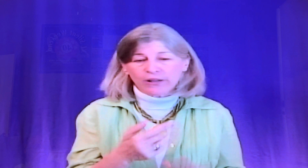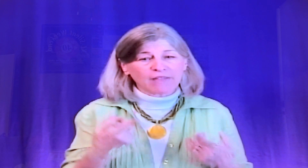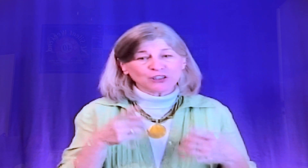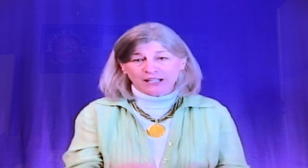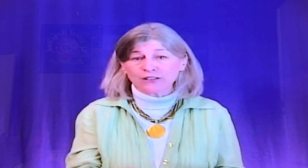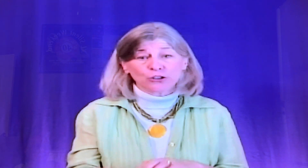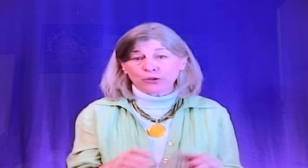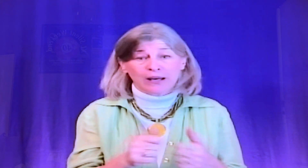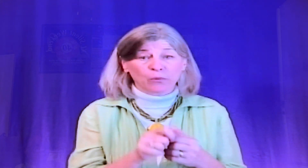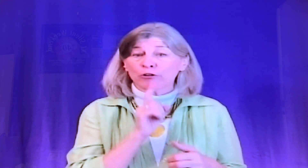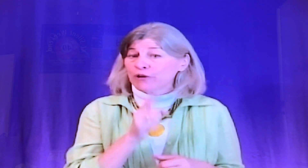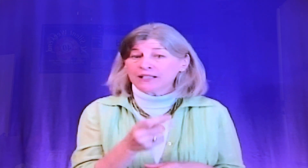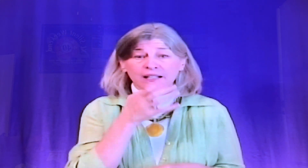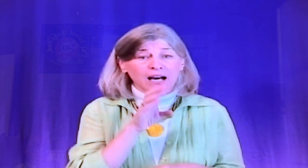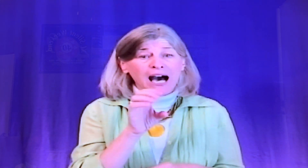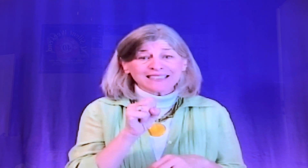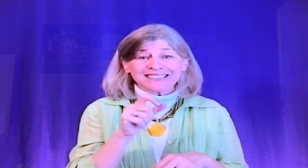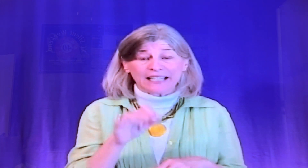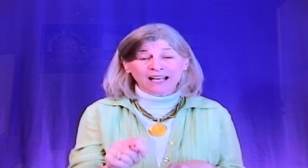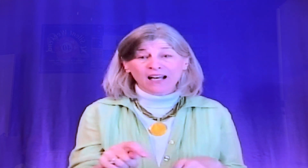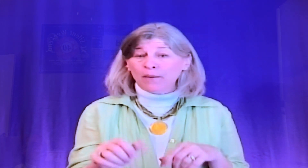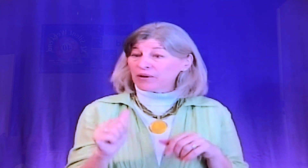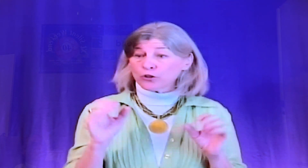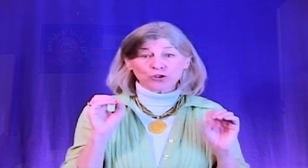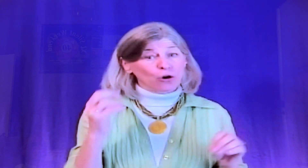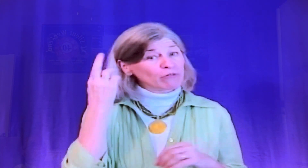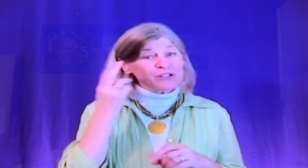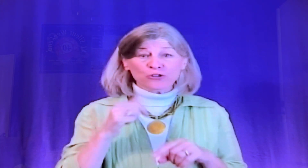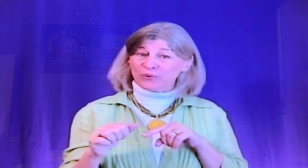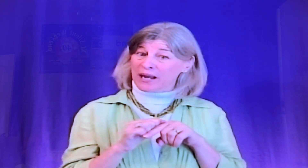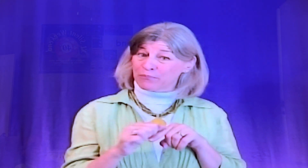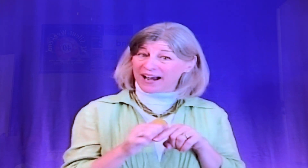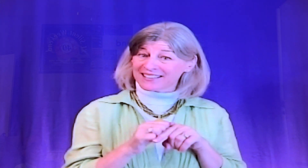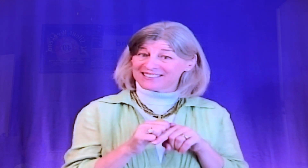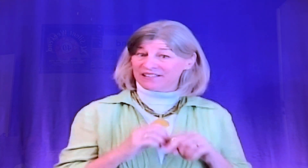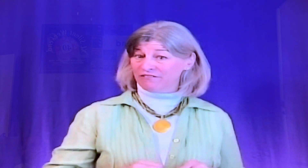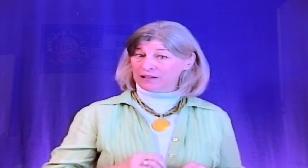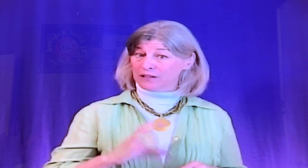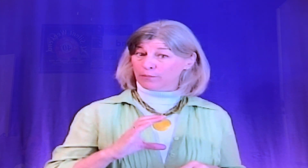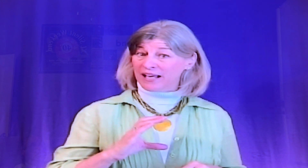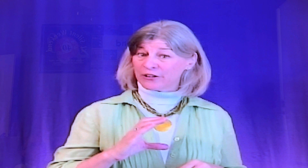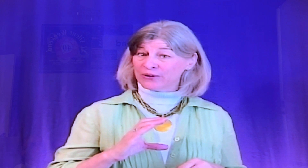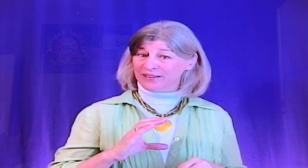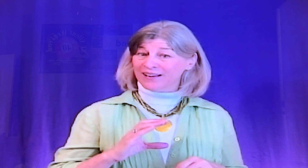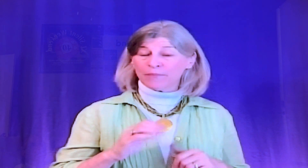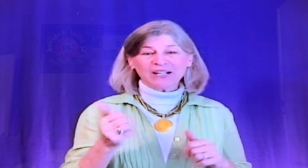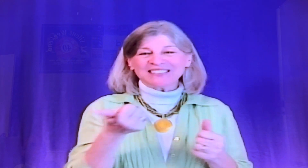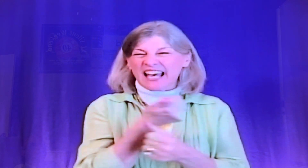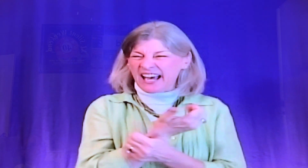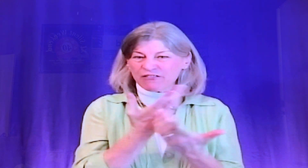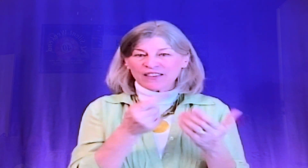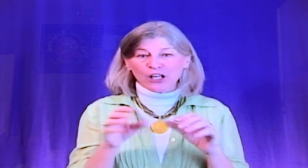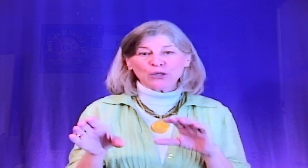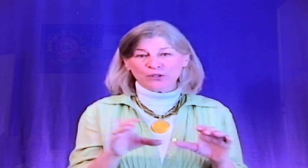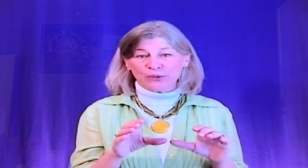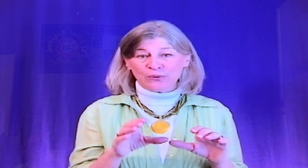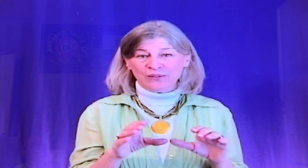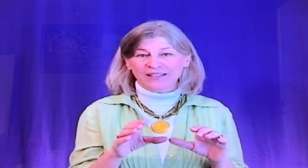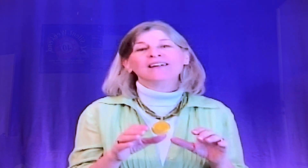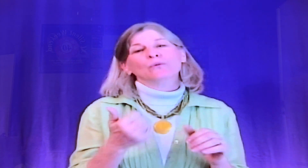have a chance to do that when you're really in the hot seat, but there's no reason you can't practice it and feel a little better, because everything you do will